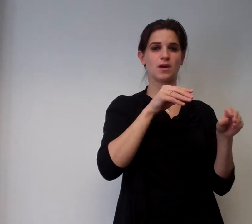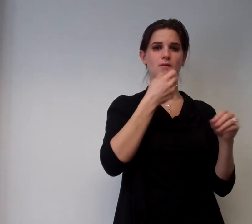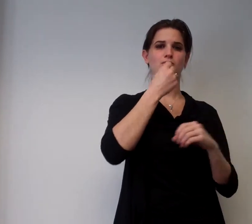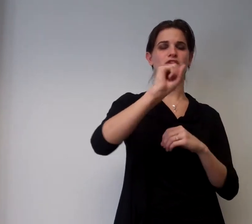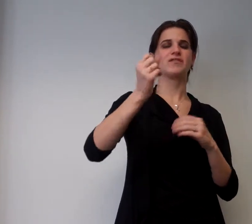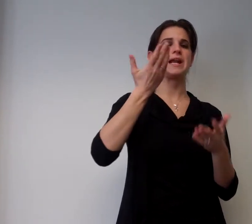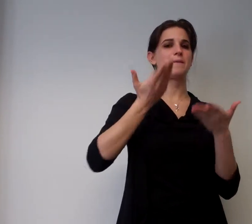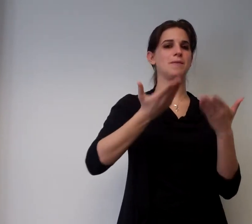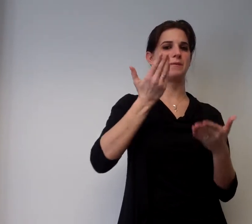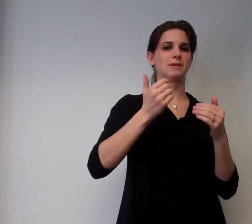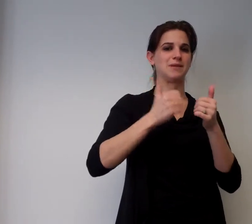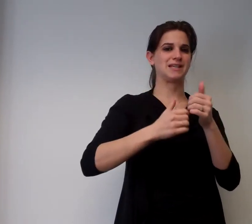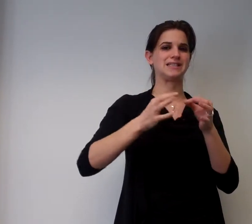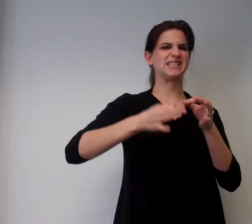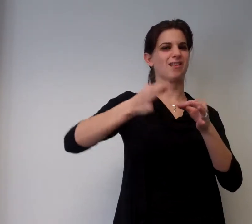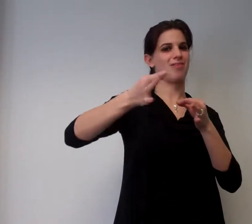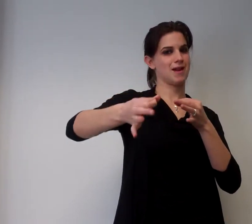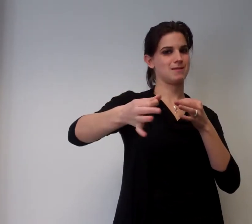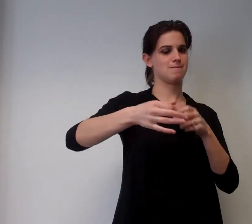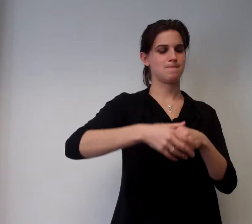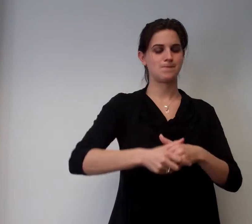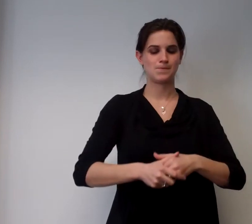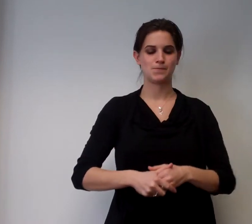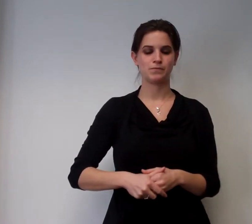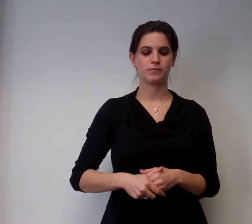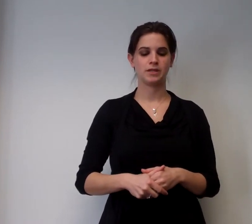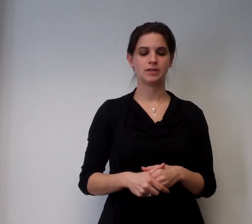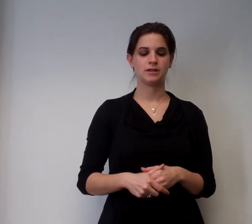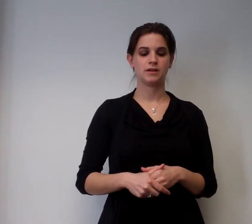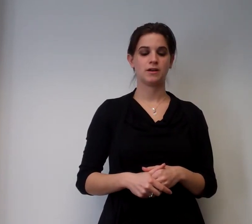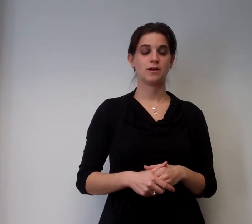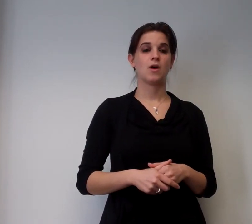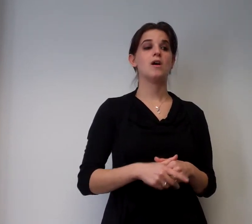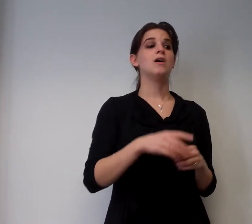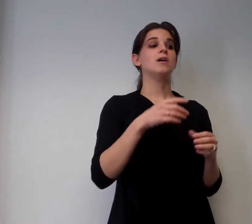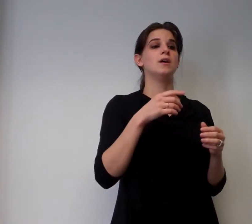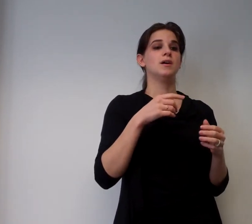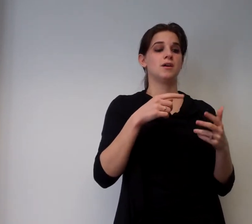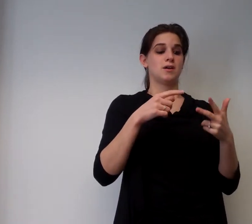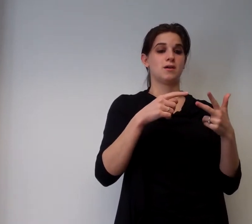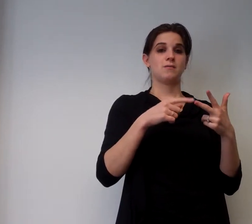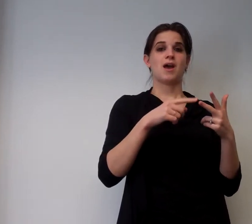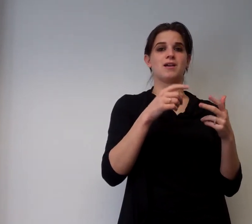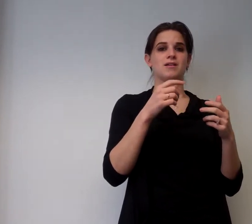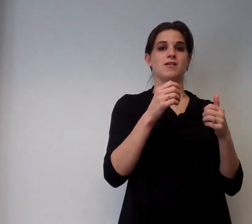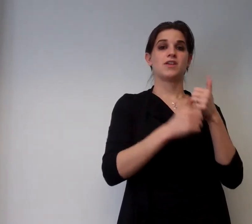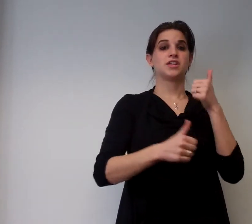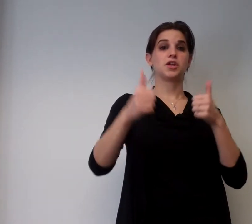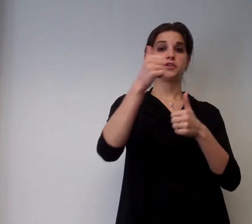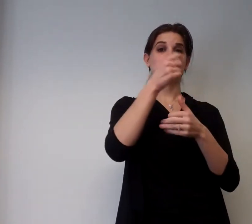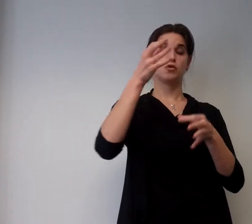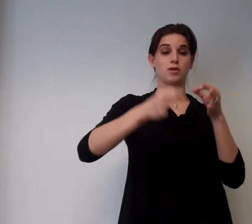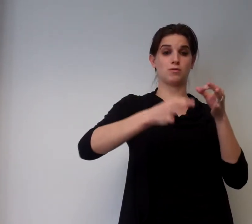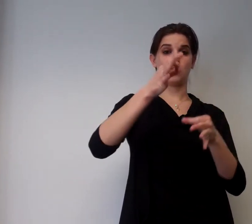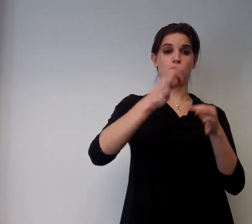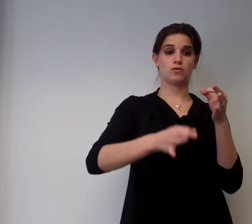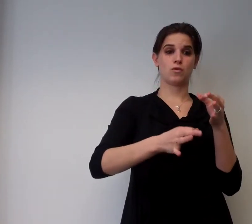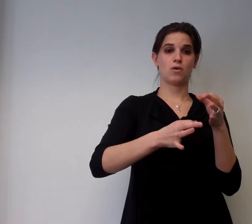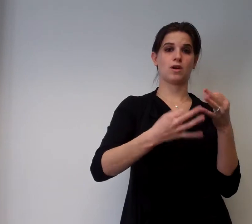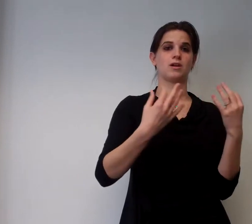in just about every area. And in so doing, it kind of got the ball rolling. The Constitution, your book calls it the Constitution.